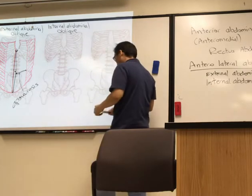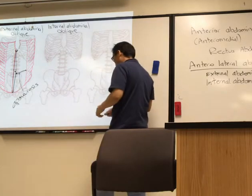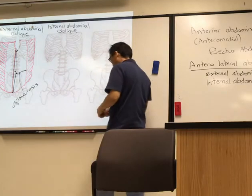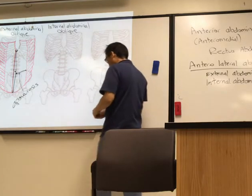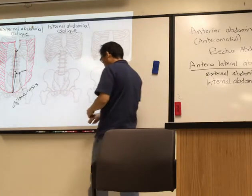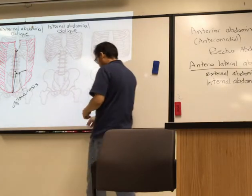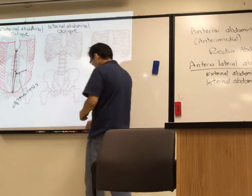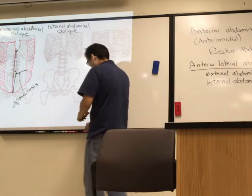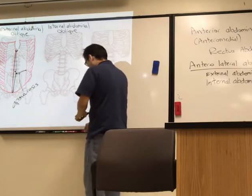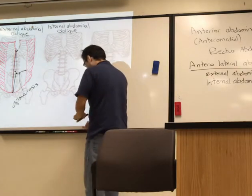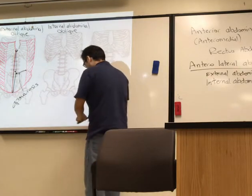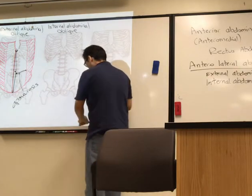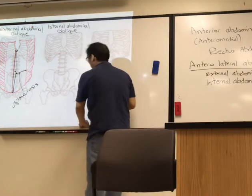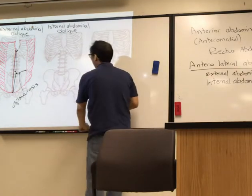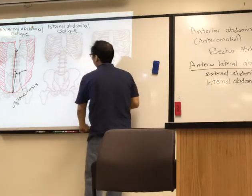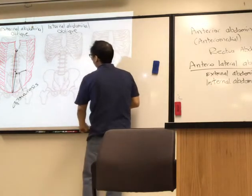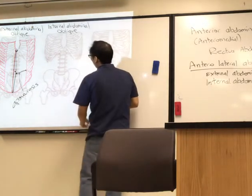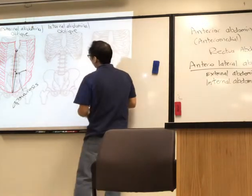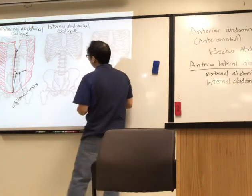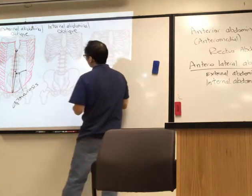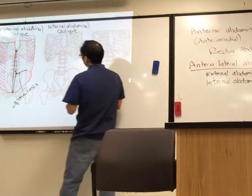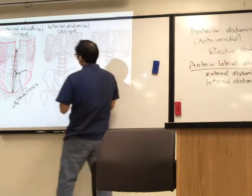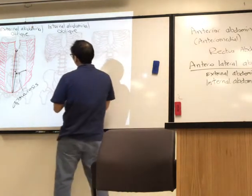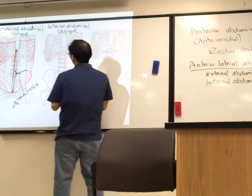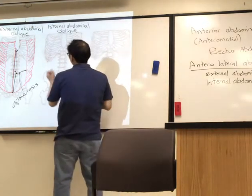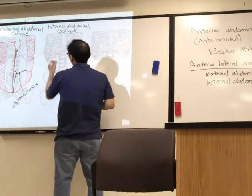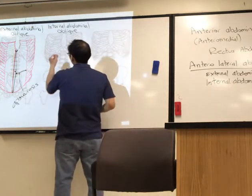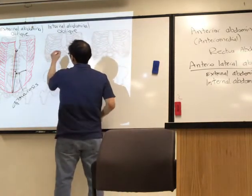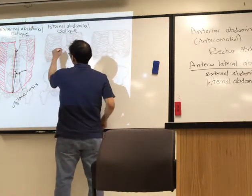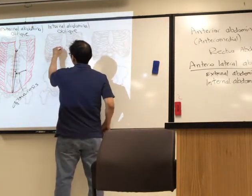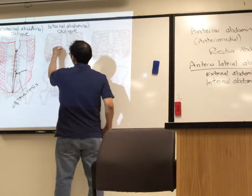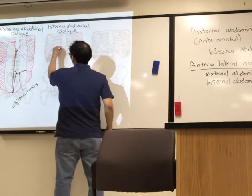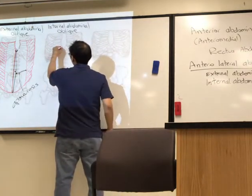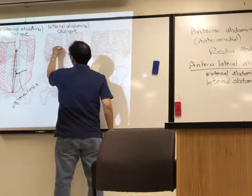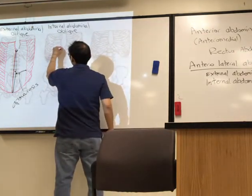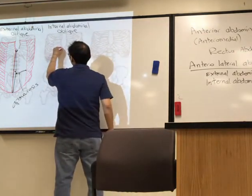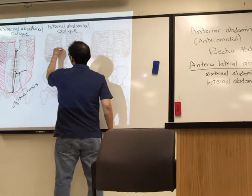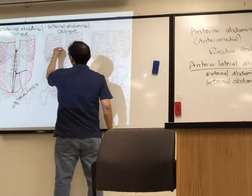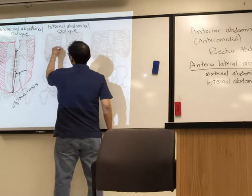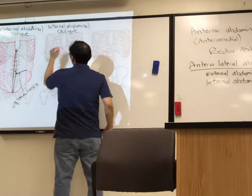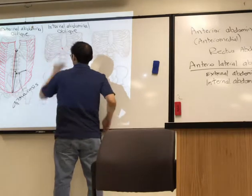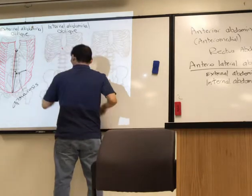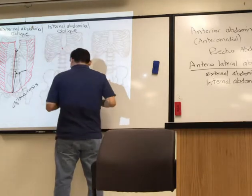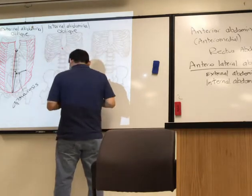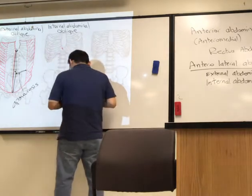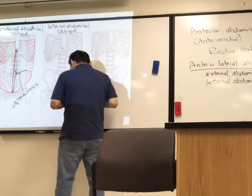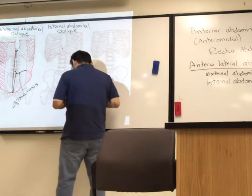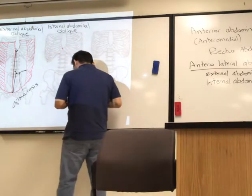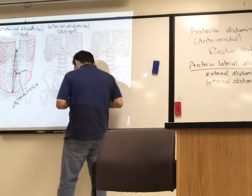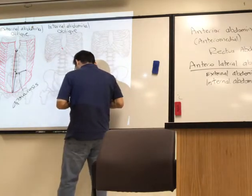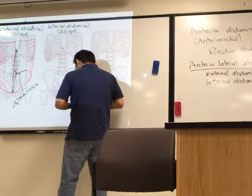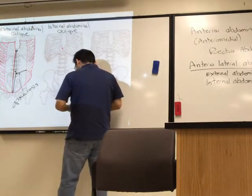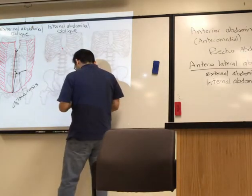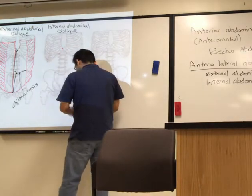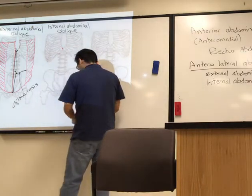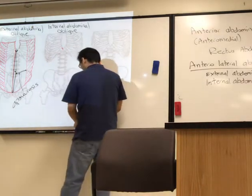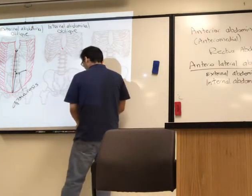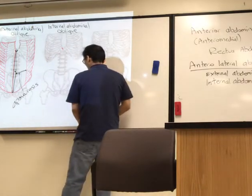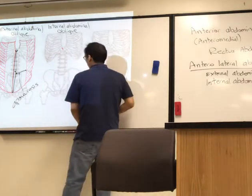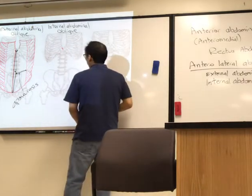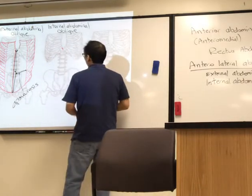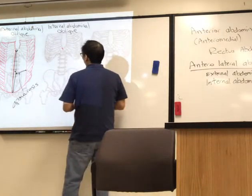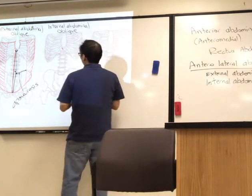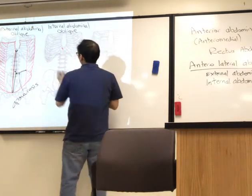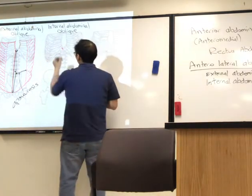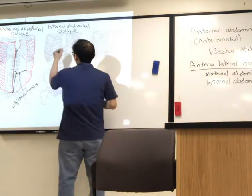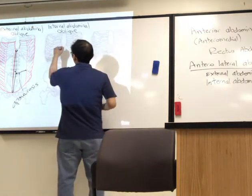oblique. Cat layer is a little different. It just kind of follows the costal margin here. But I'm going to start off, I'll start with my linea